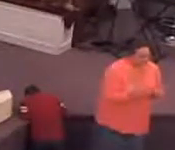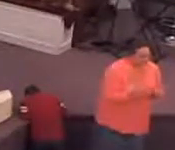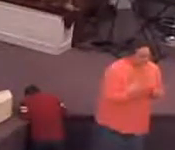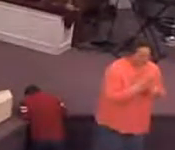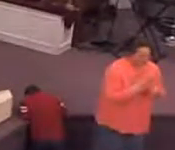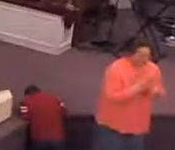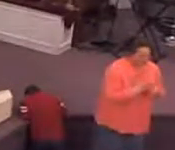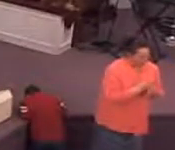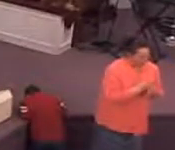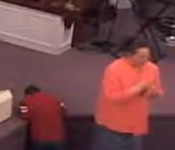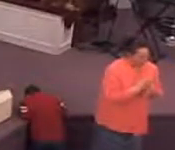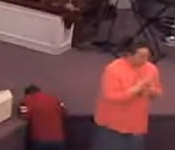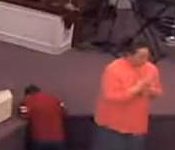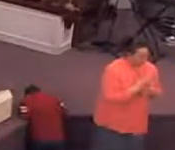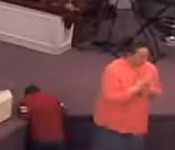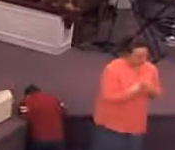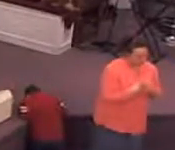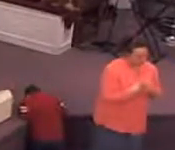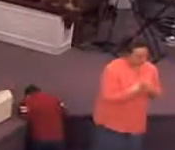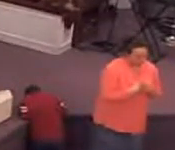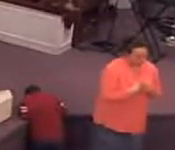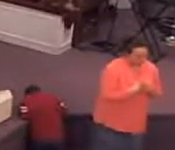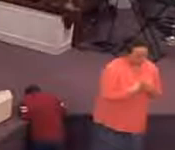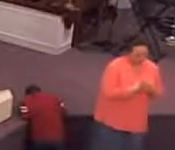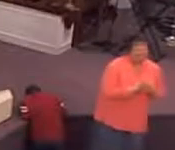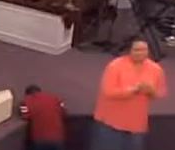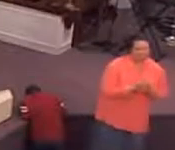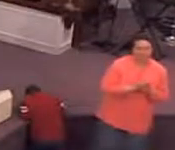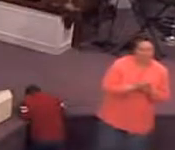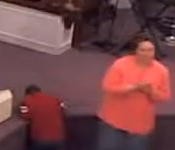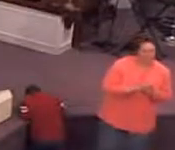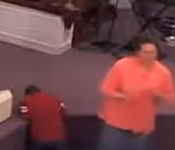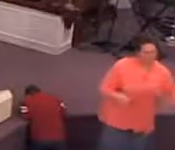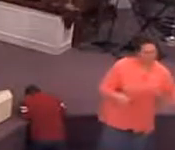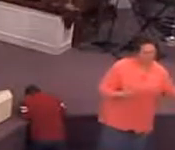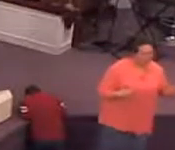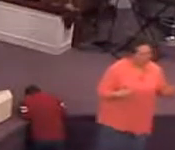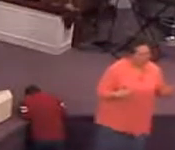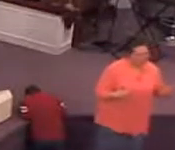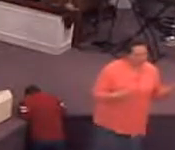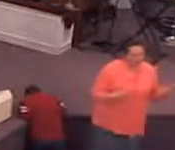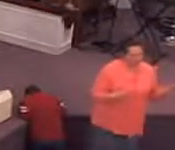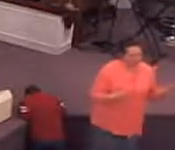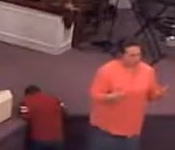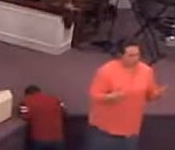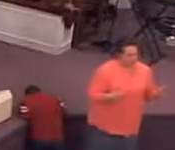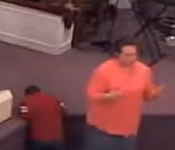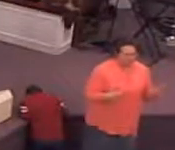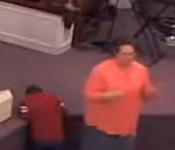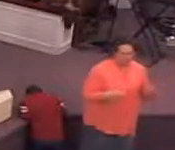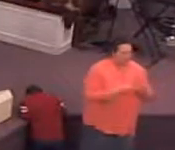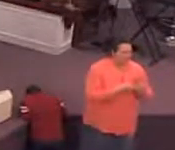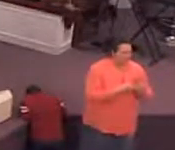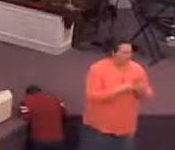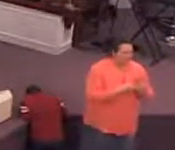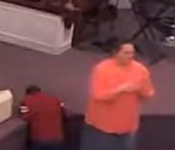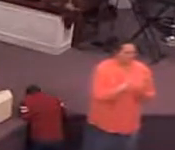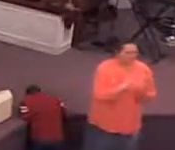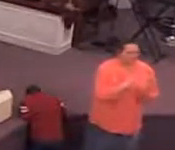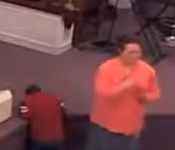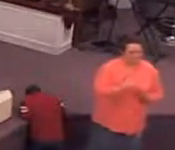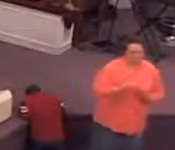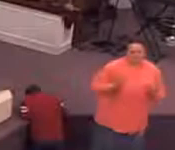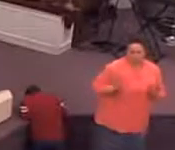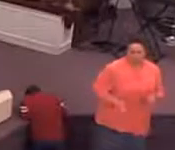We've learned how to go through life calling ourselves Christians and never shed one tear over